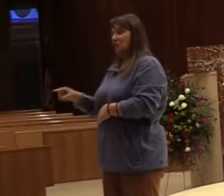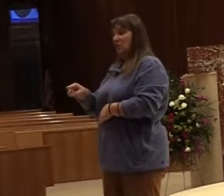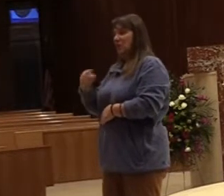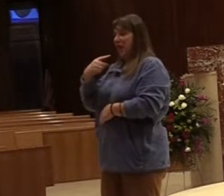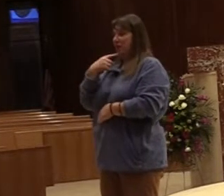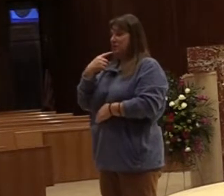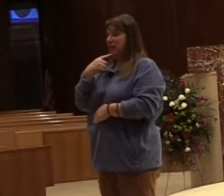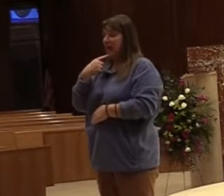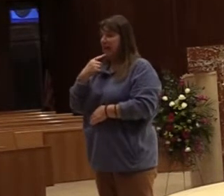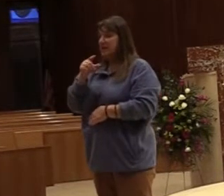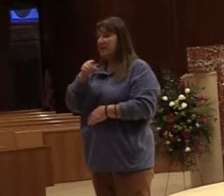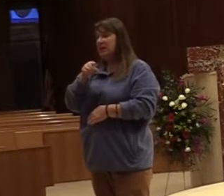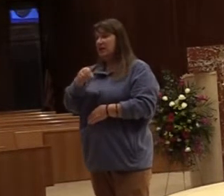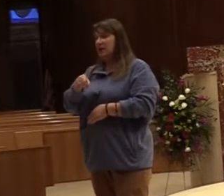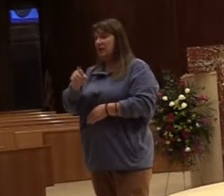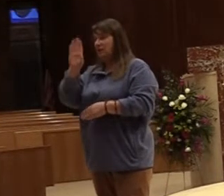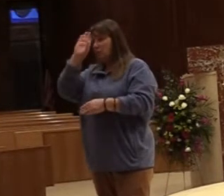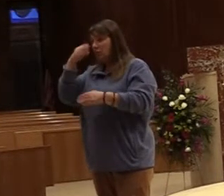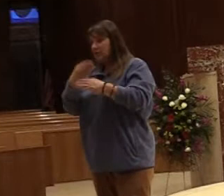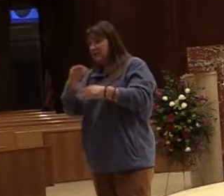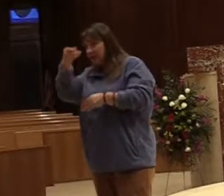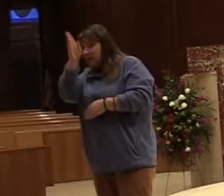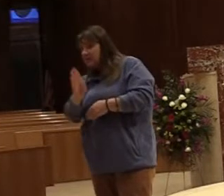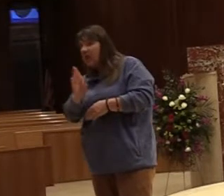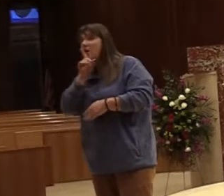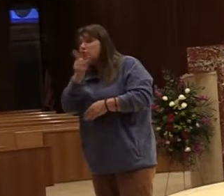the Romans who are claiming he was son of God.